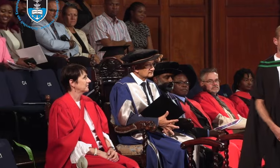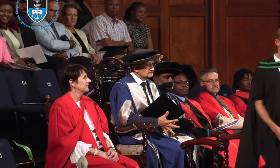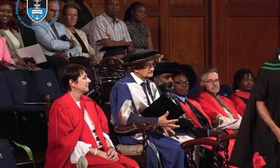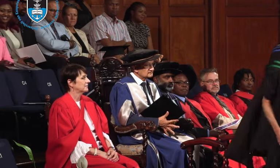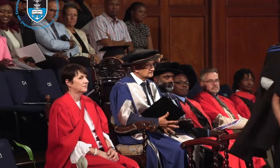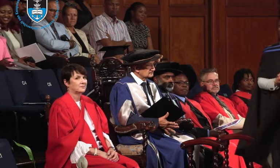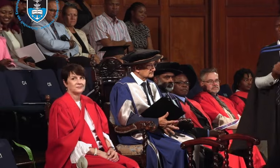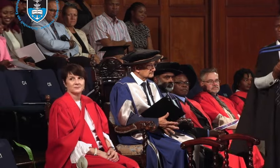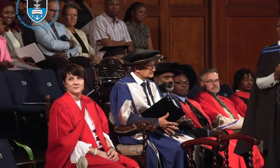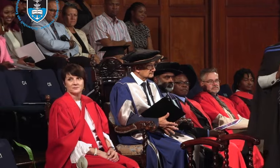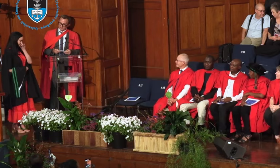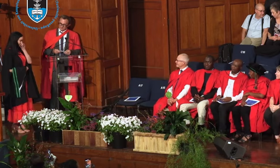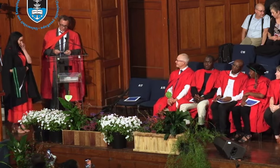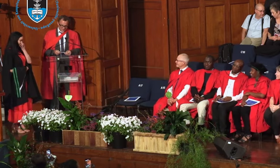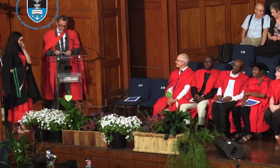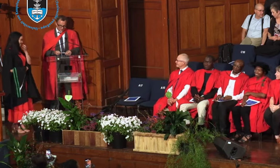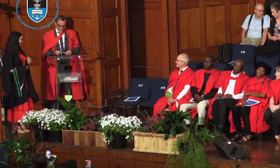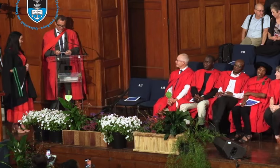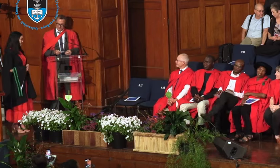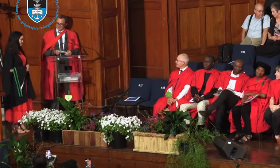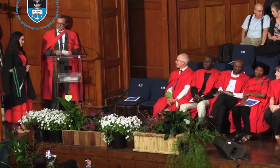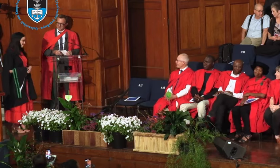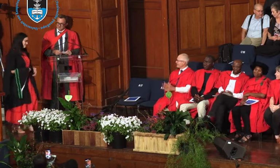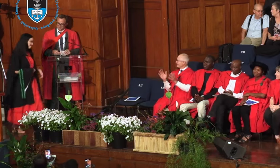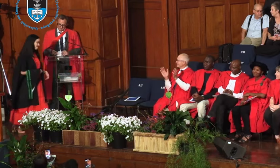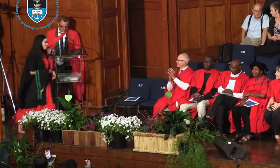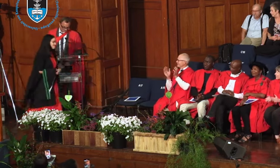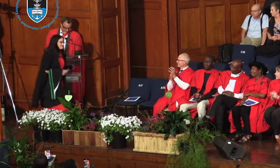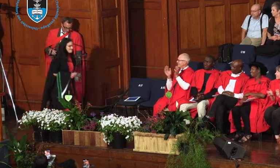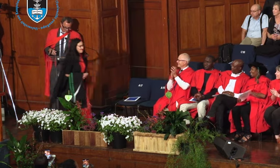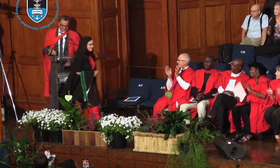For Bachelor of Architectural Studies Honors, Shakina Kasim.